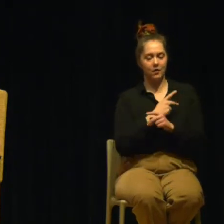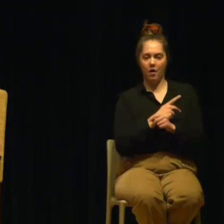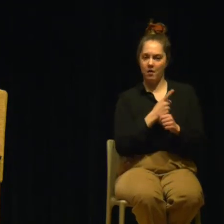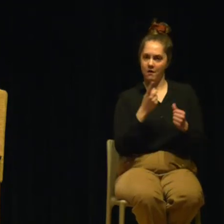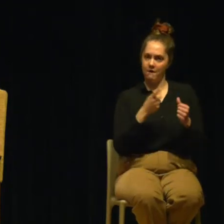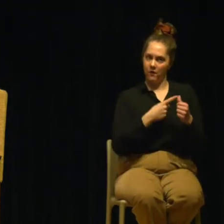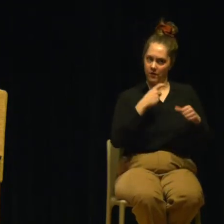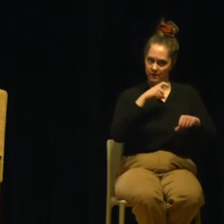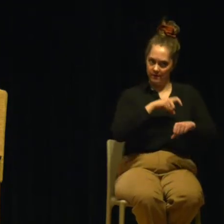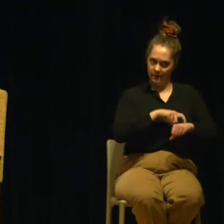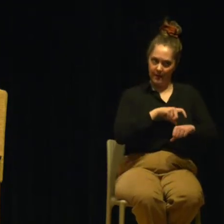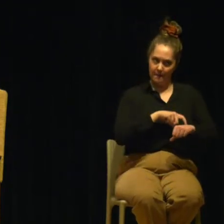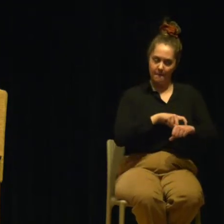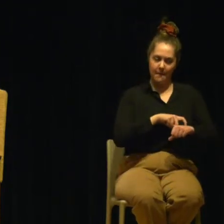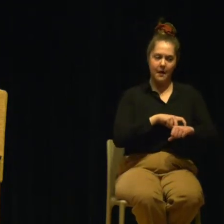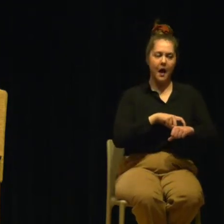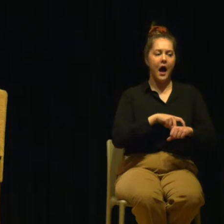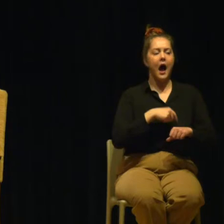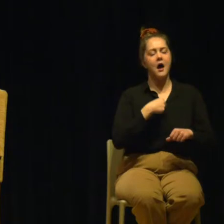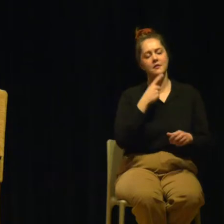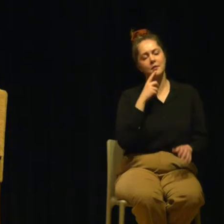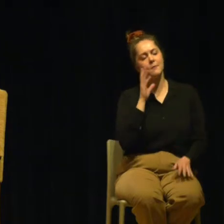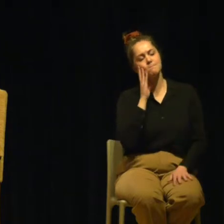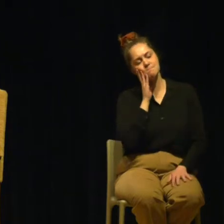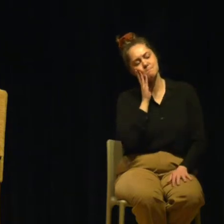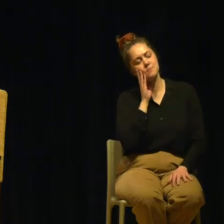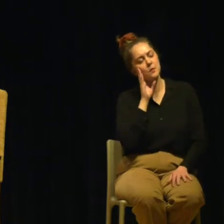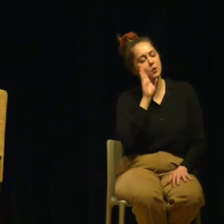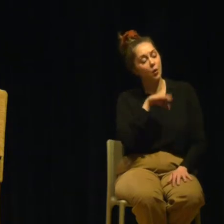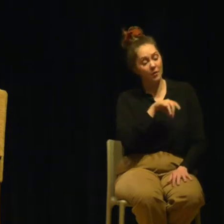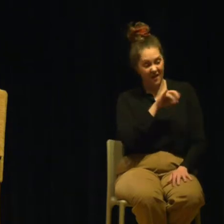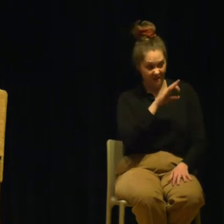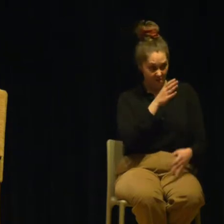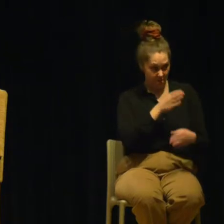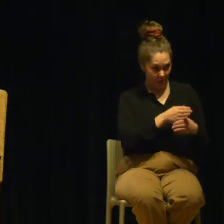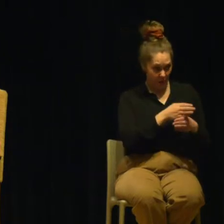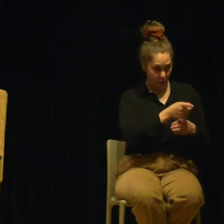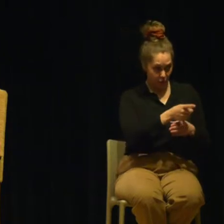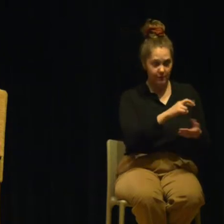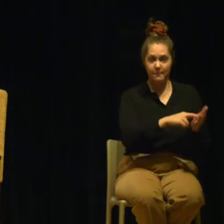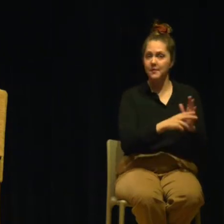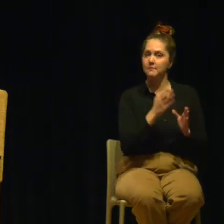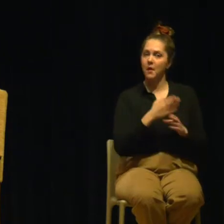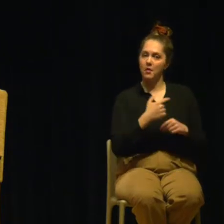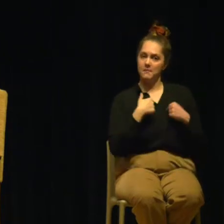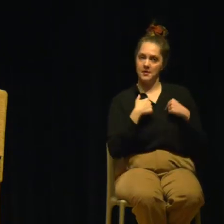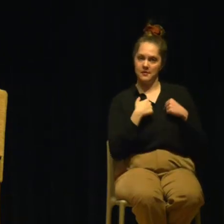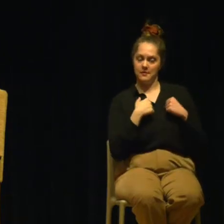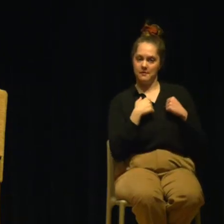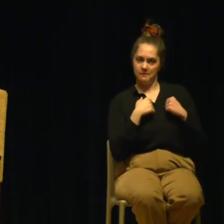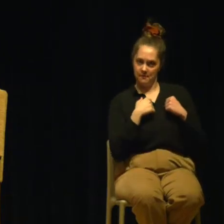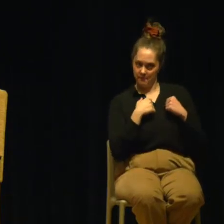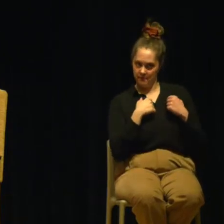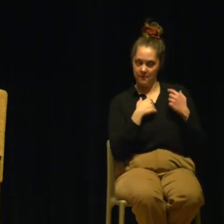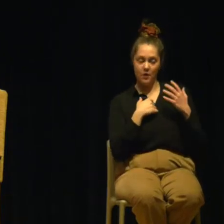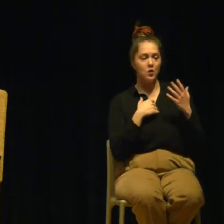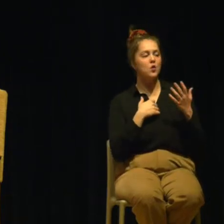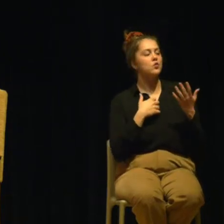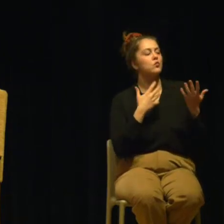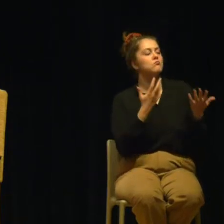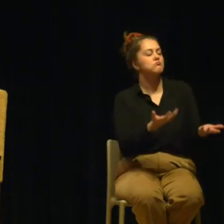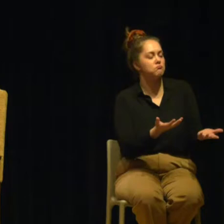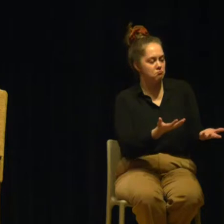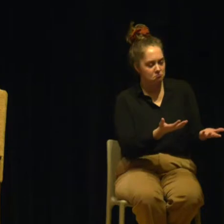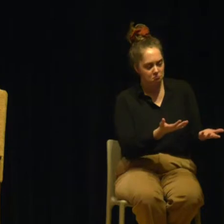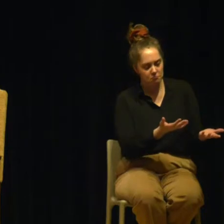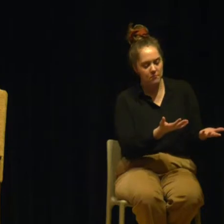first run, I would say, you know what? If it bothers you, it bothers me. So how about this?